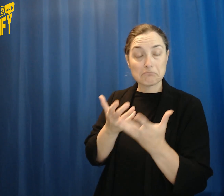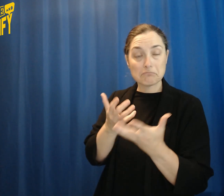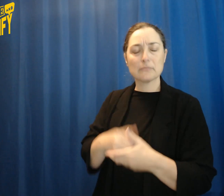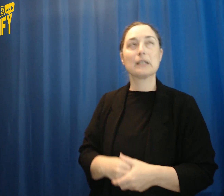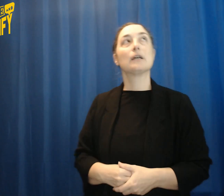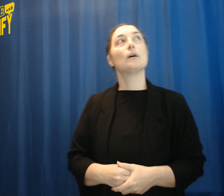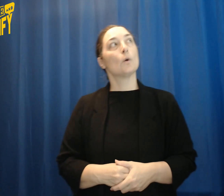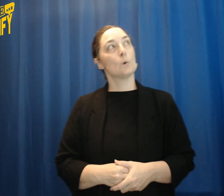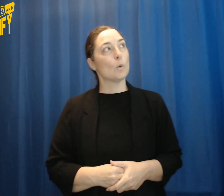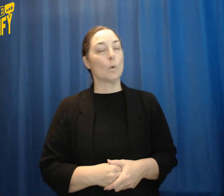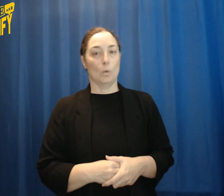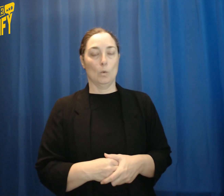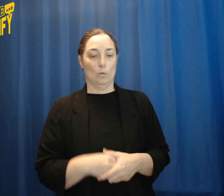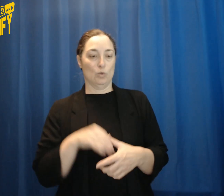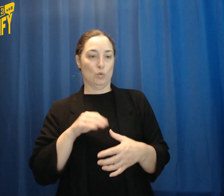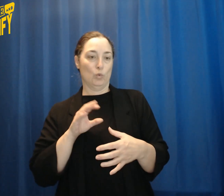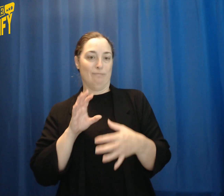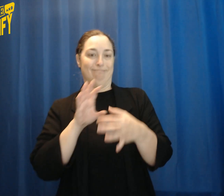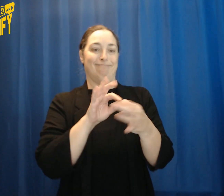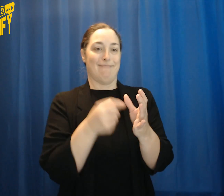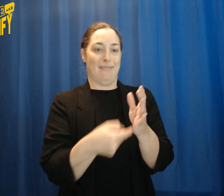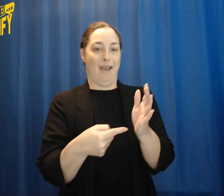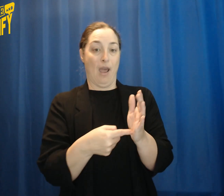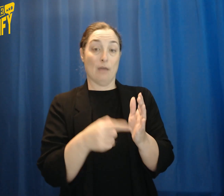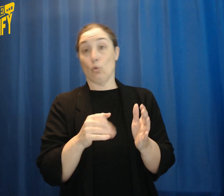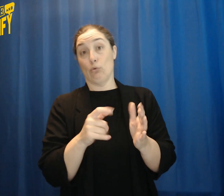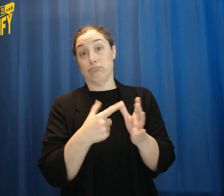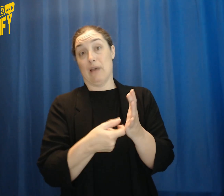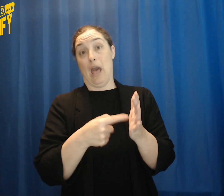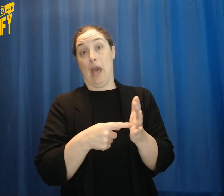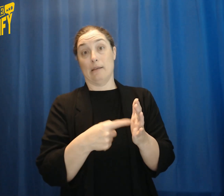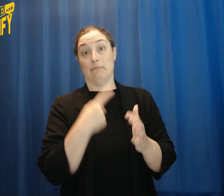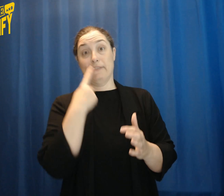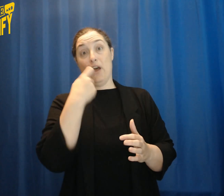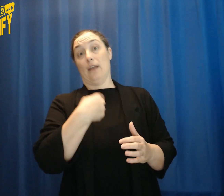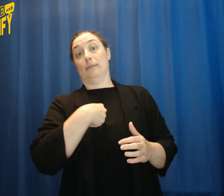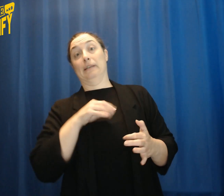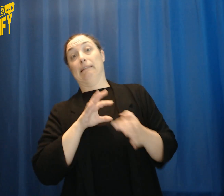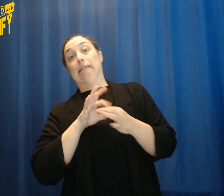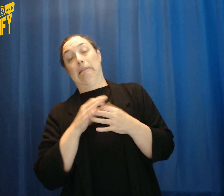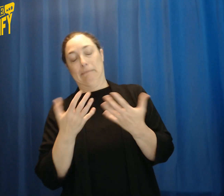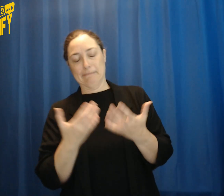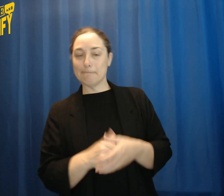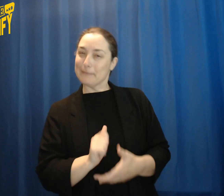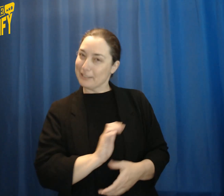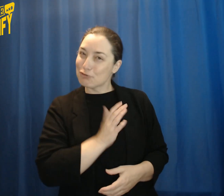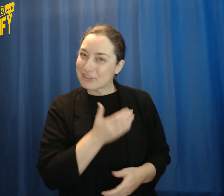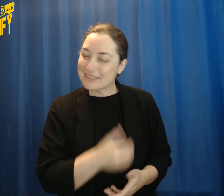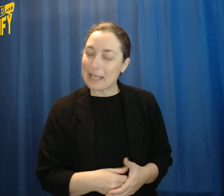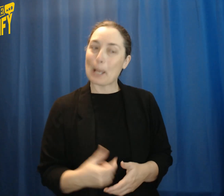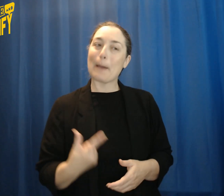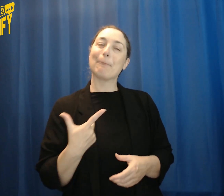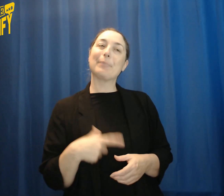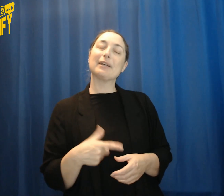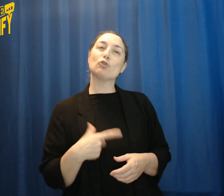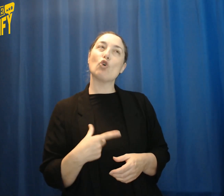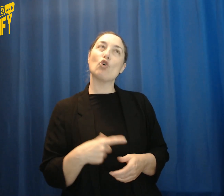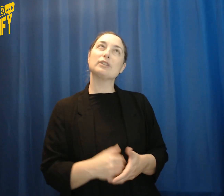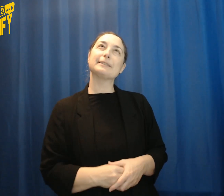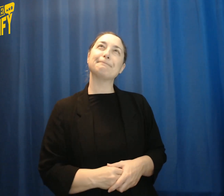or art coming to me as well, it was an interesting collision because it almost felt